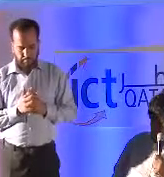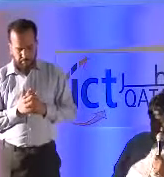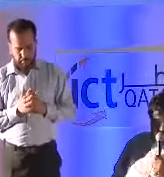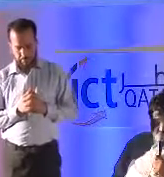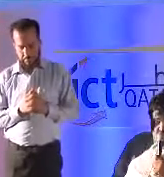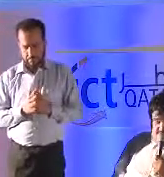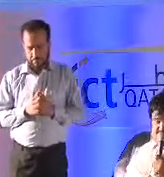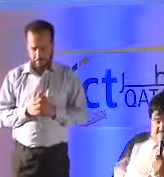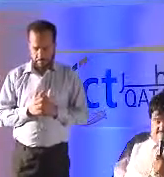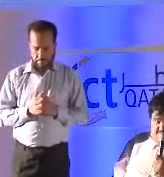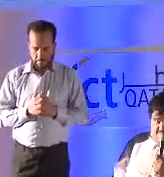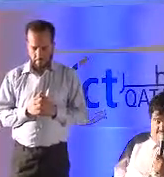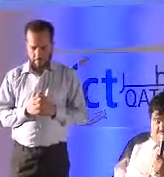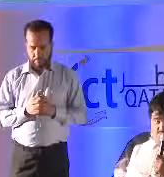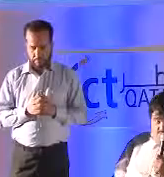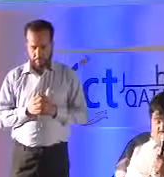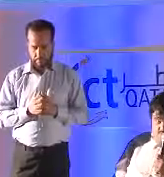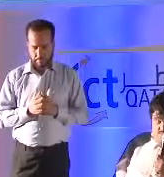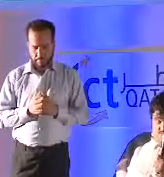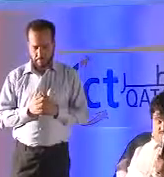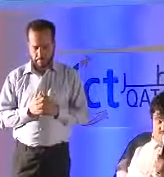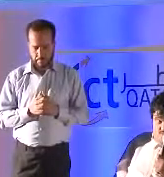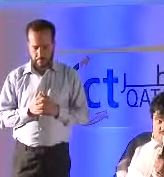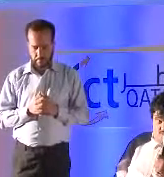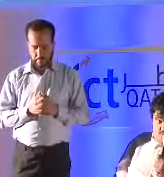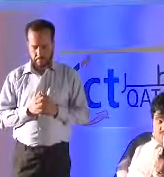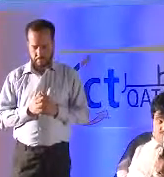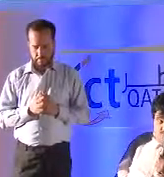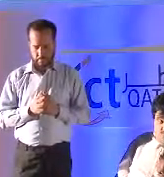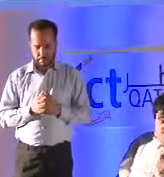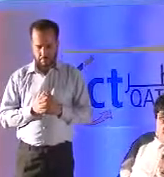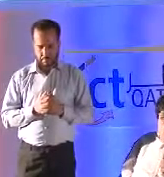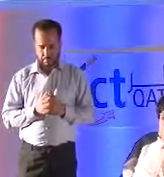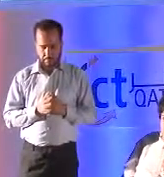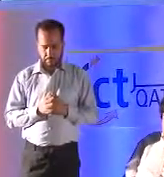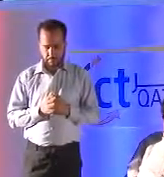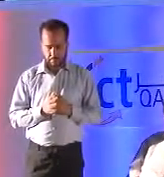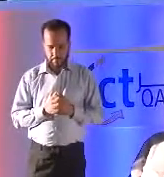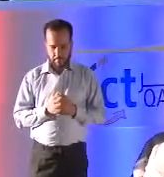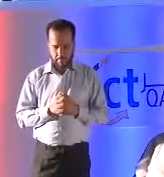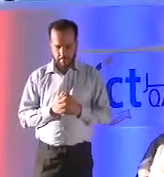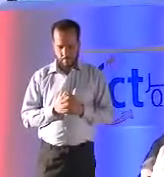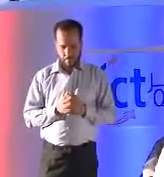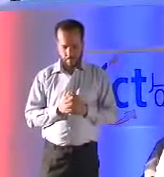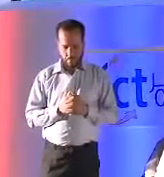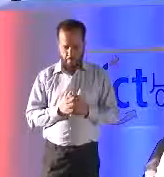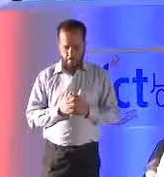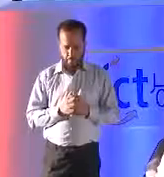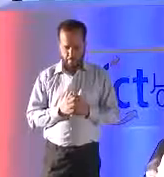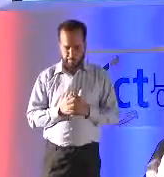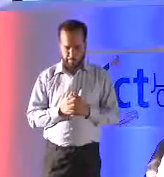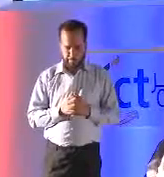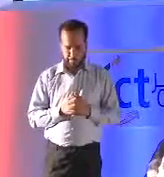are basically made to bridge the gap between